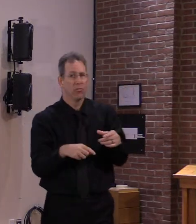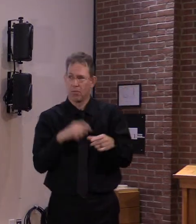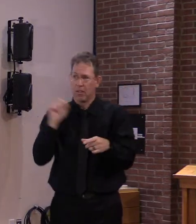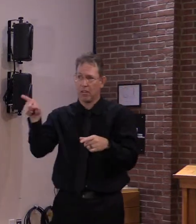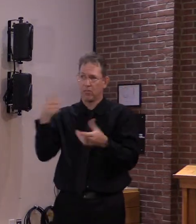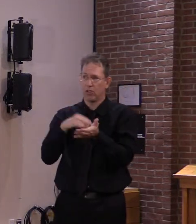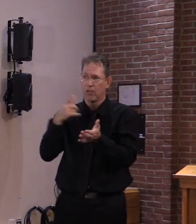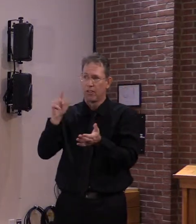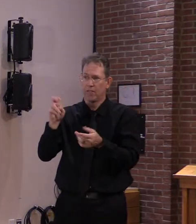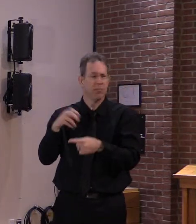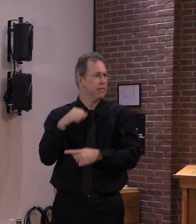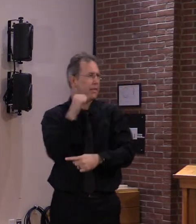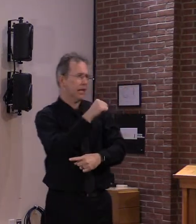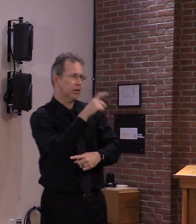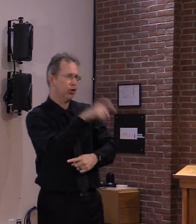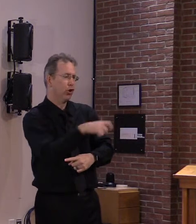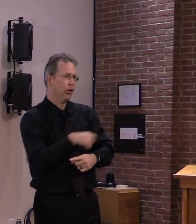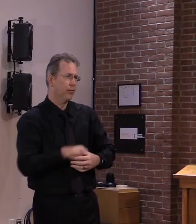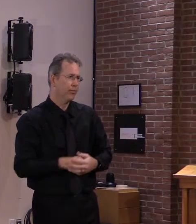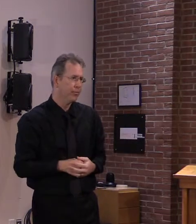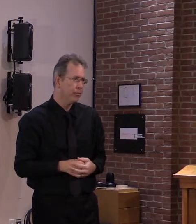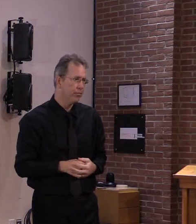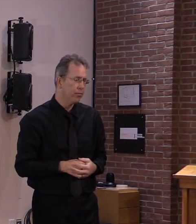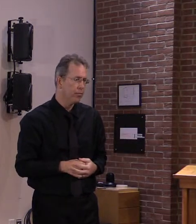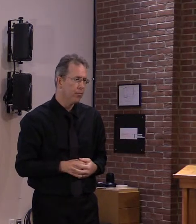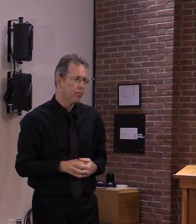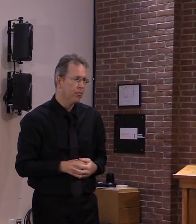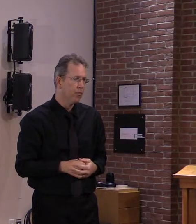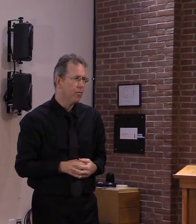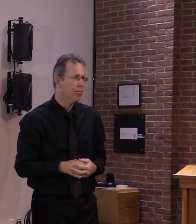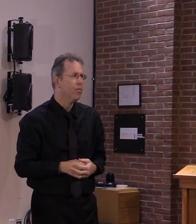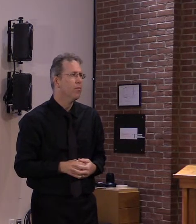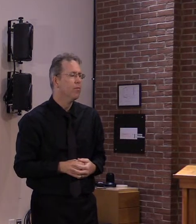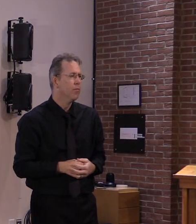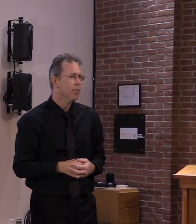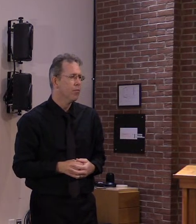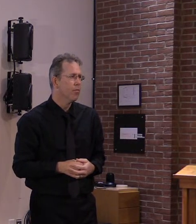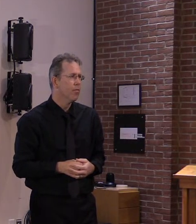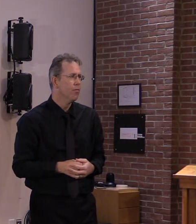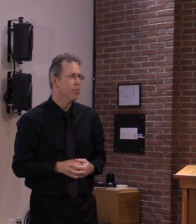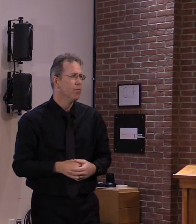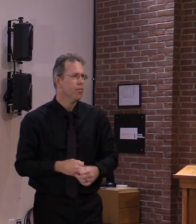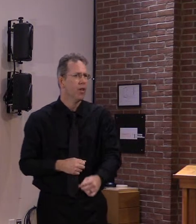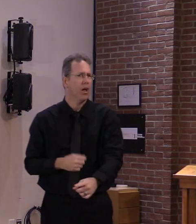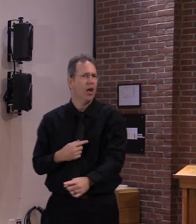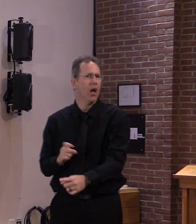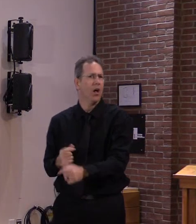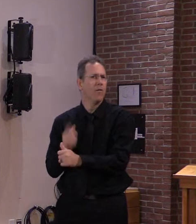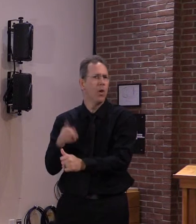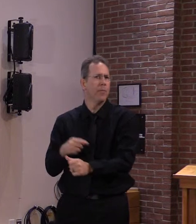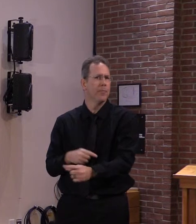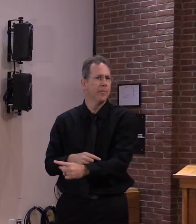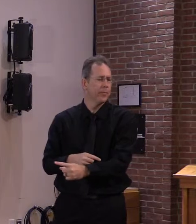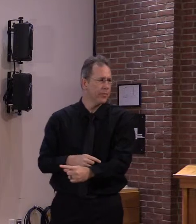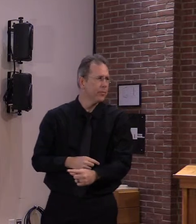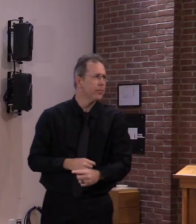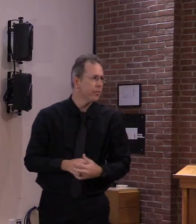don't want to shut down the operations at any of those or impact their colleagues who would have to quarantine if they were in contact with